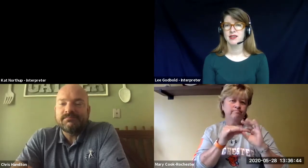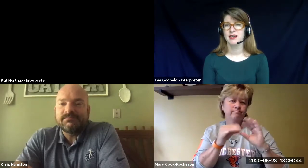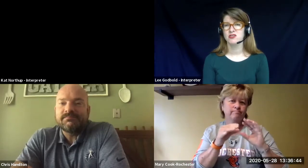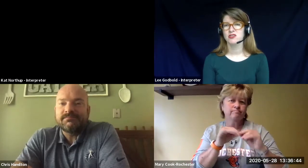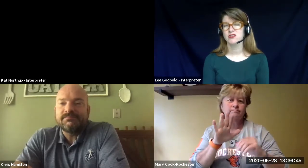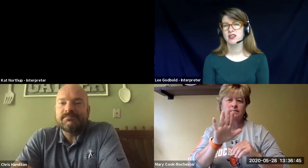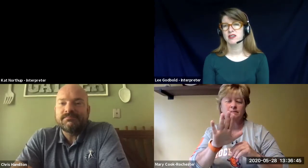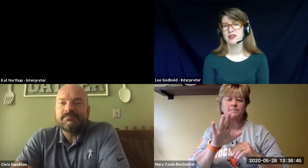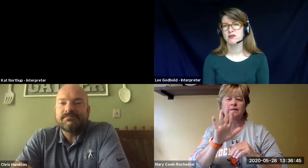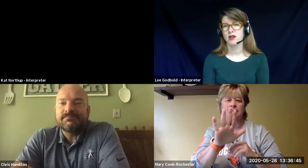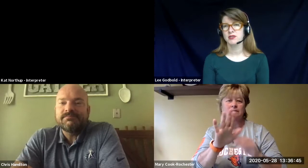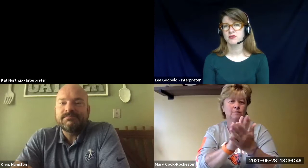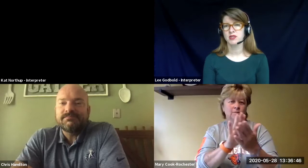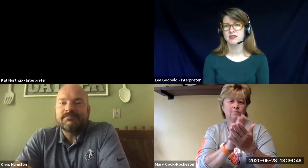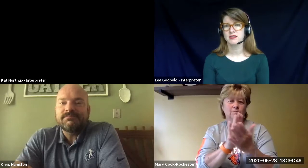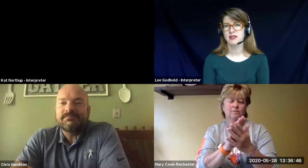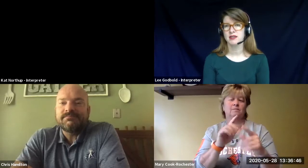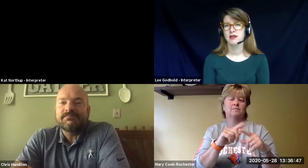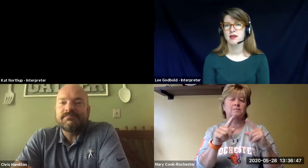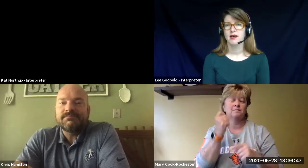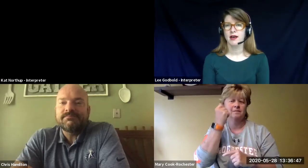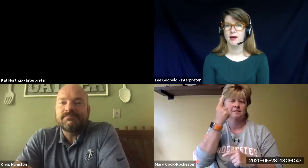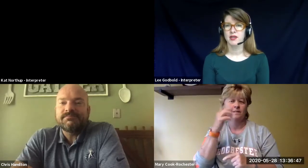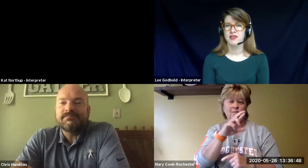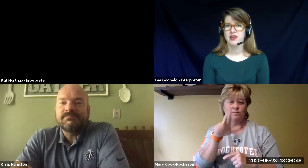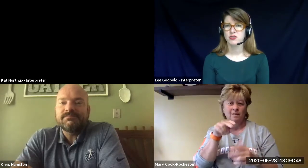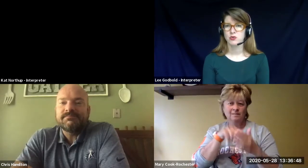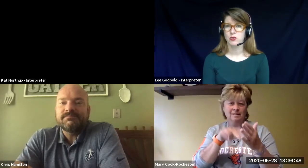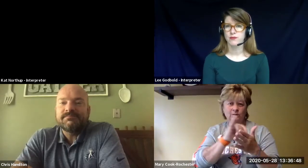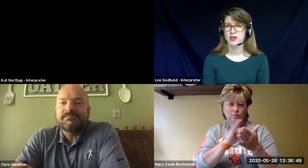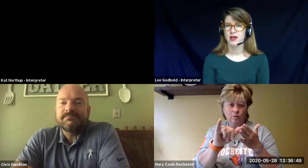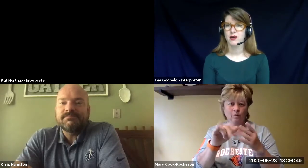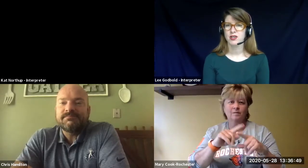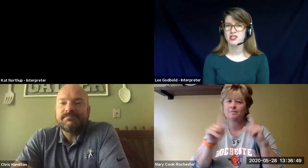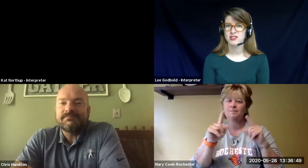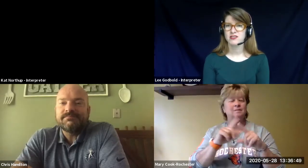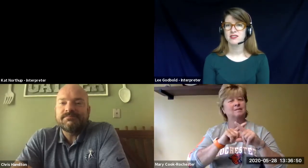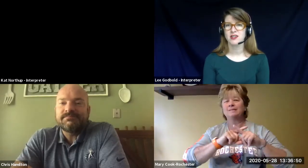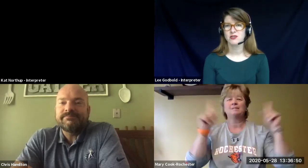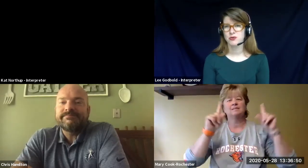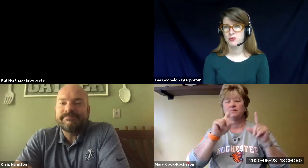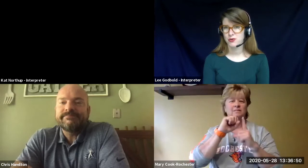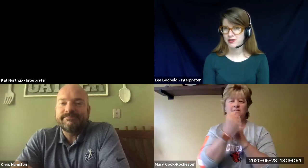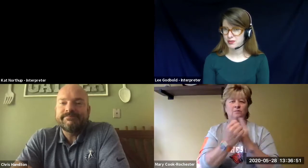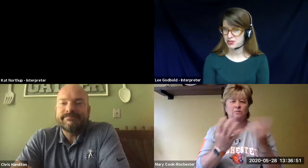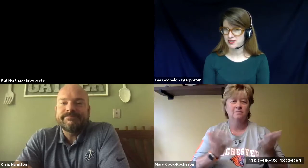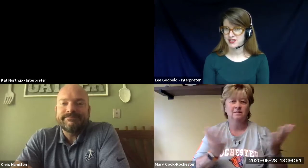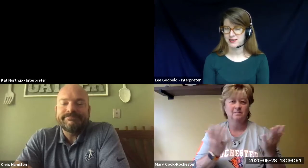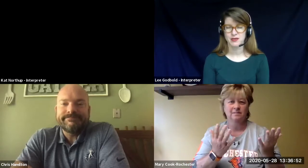And just looking at Carol's comments from Lexington and their school, Rochester is also New York, but just a